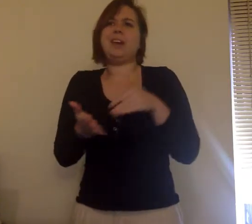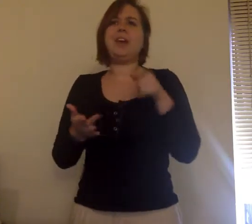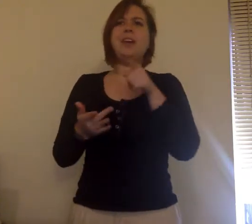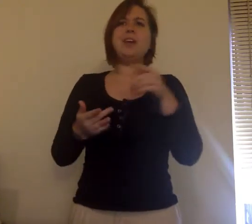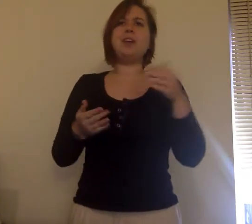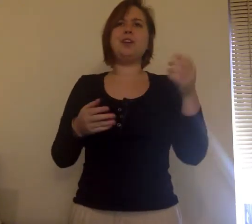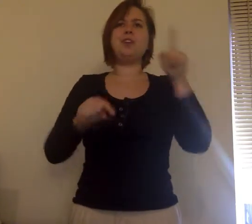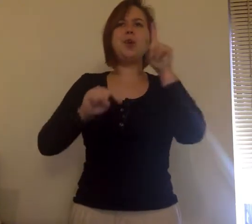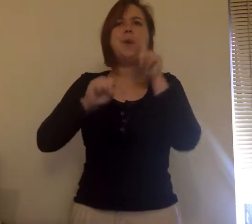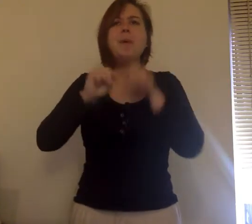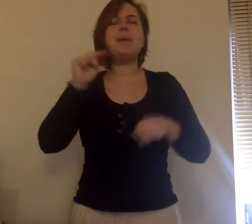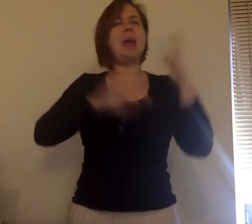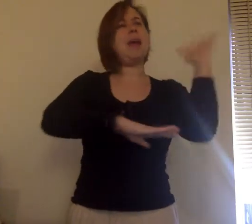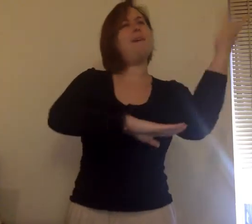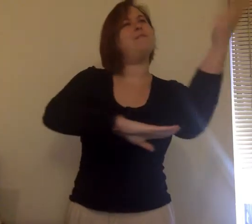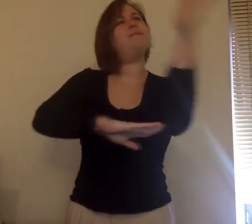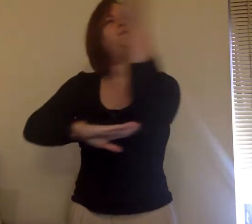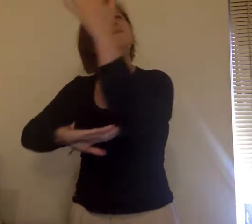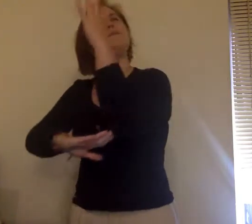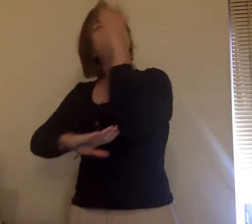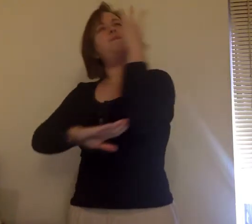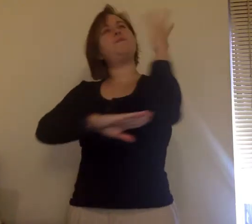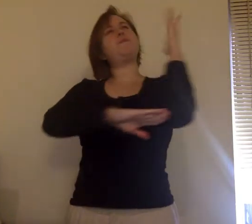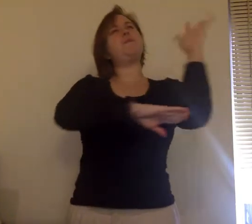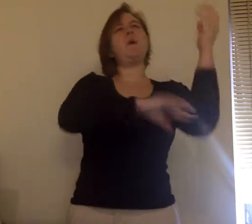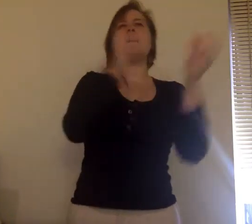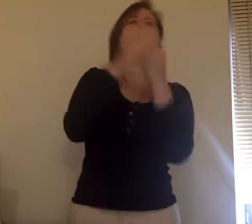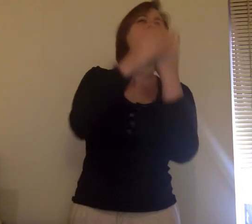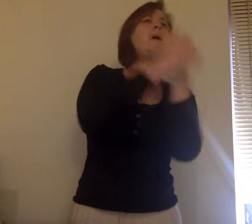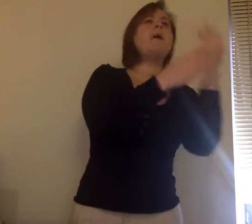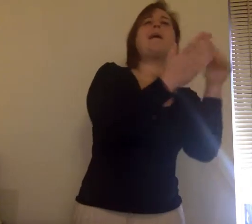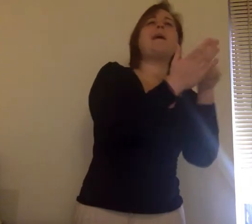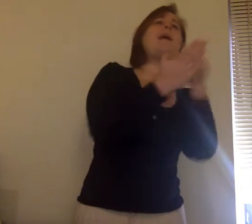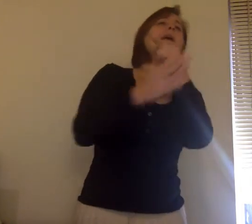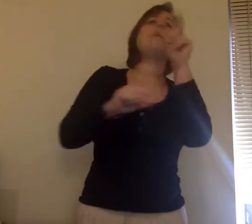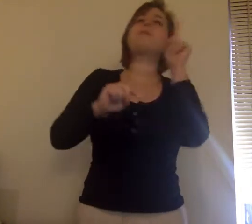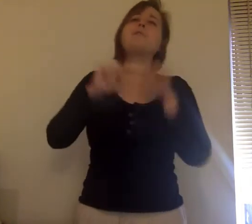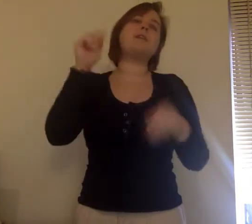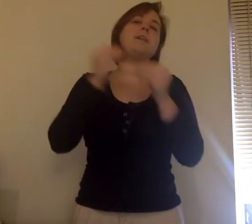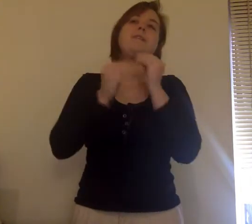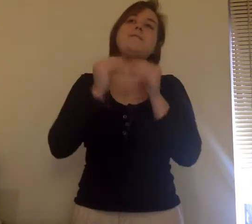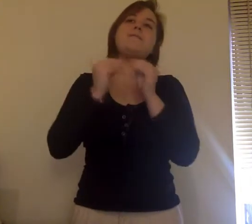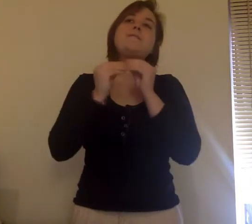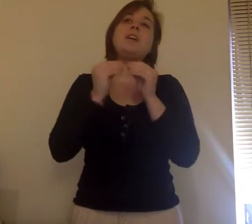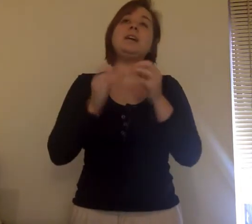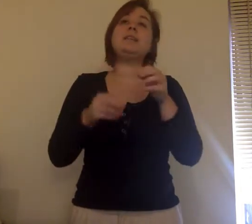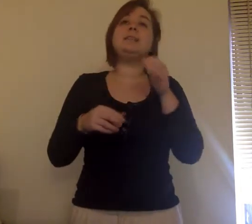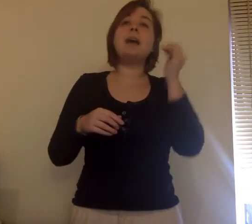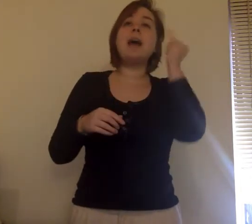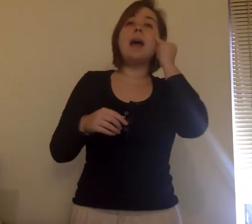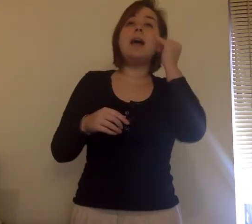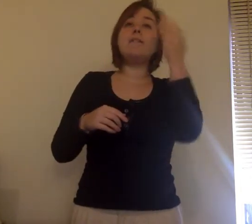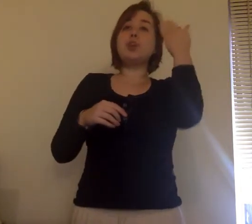the forest that once grew where there is now a desert. If you don't know how to fix it,